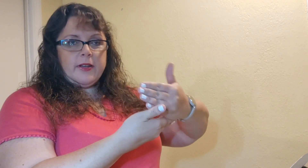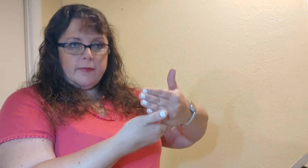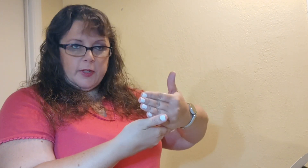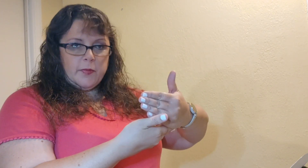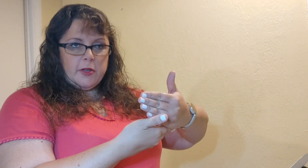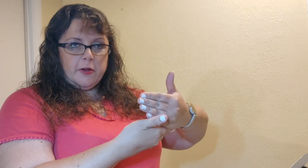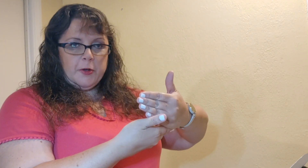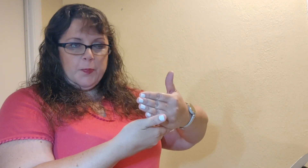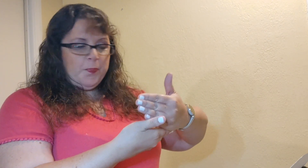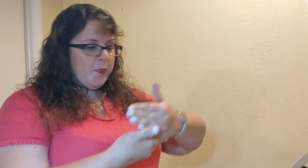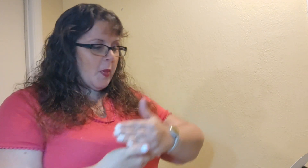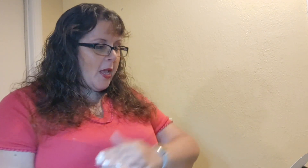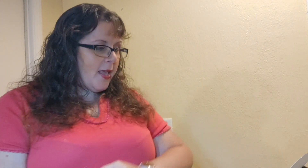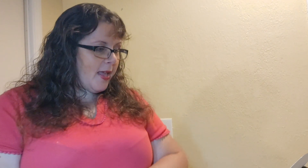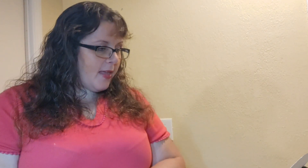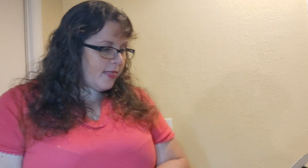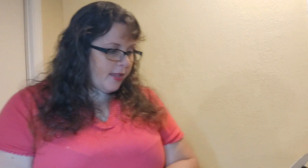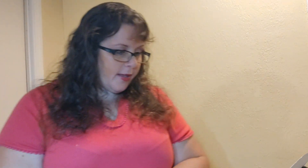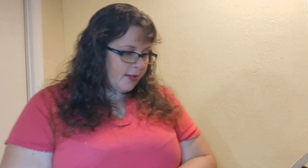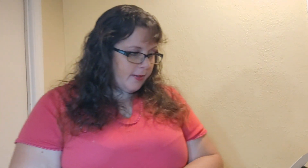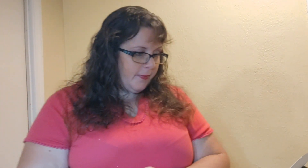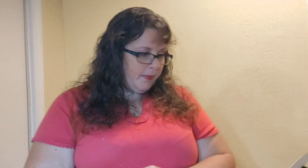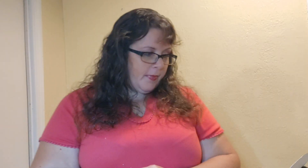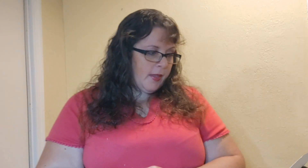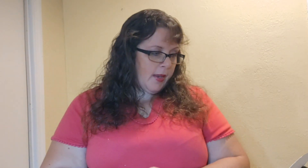a computer. And then